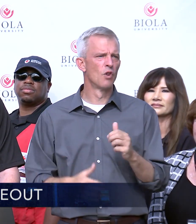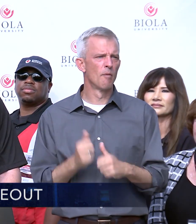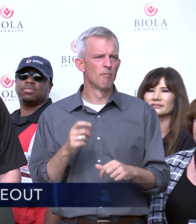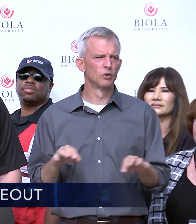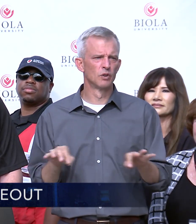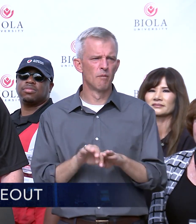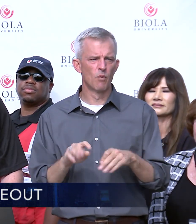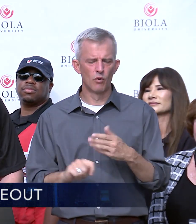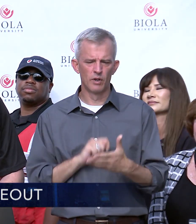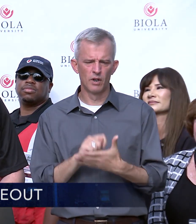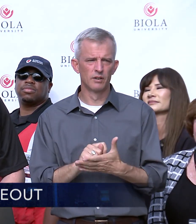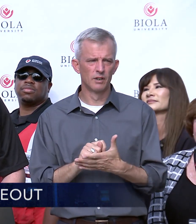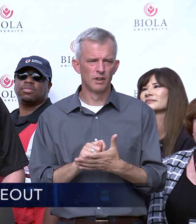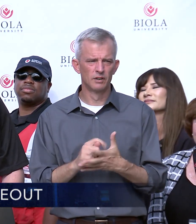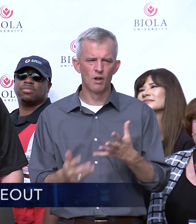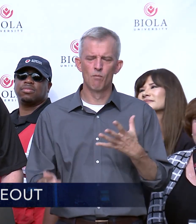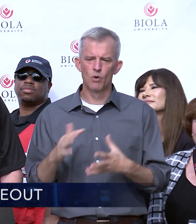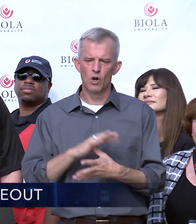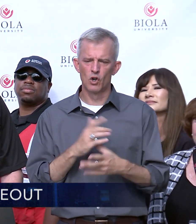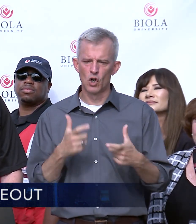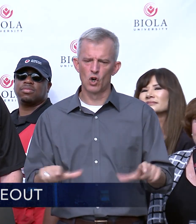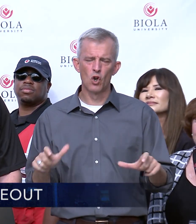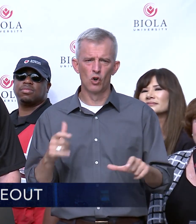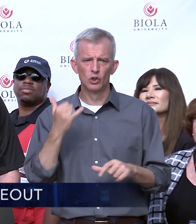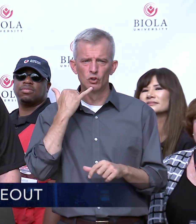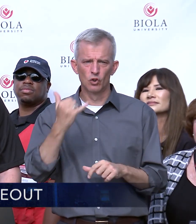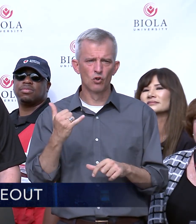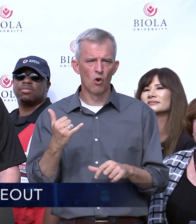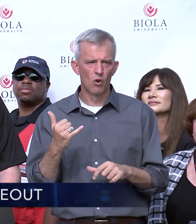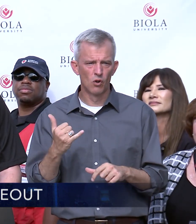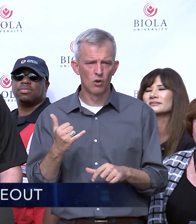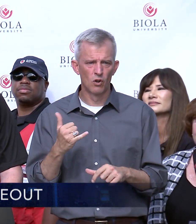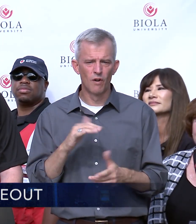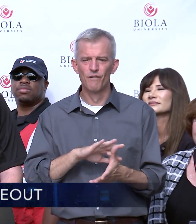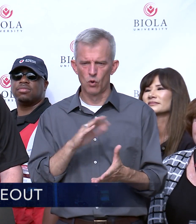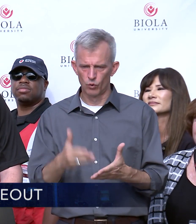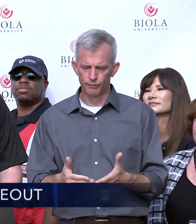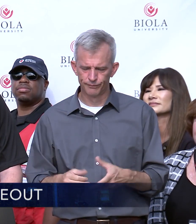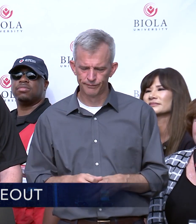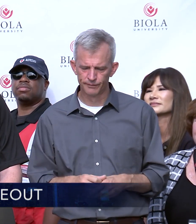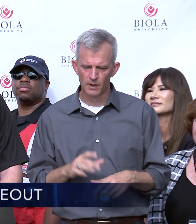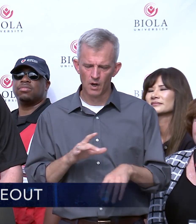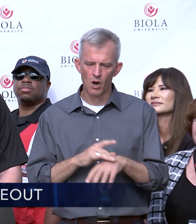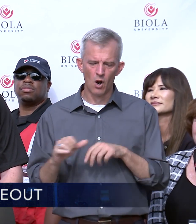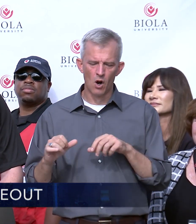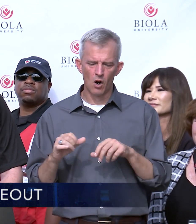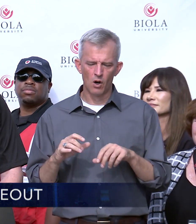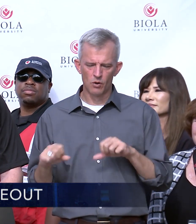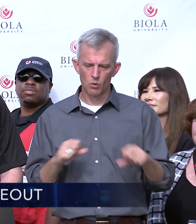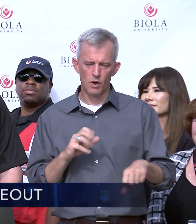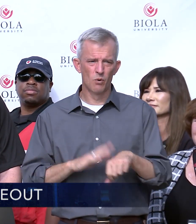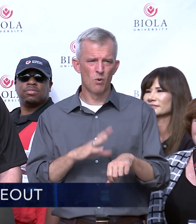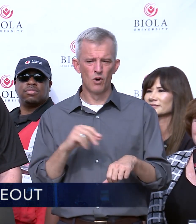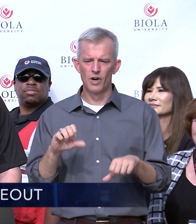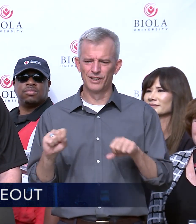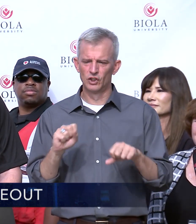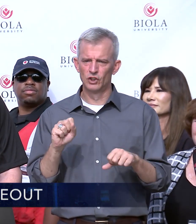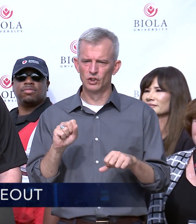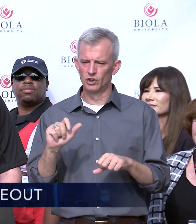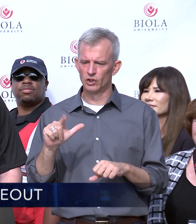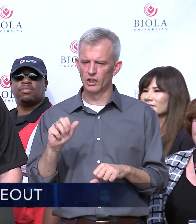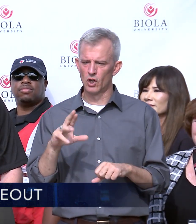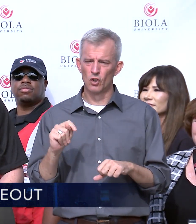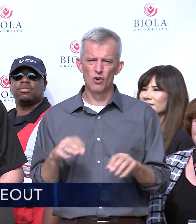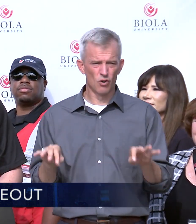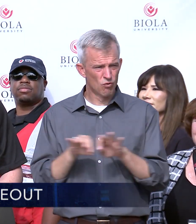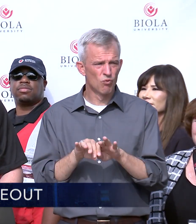times, prioritizing large call volumes. Earthquake early warning and Shake Alert are critical innovations that